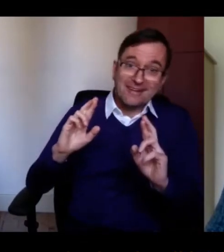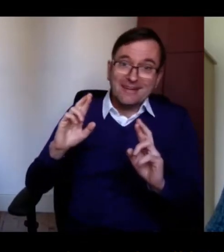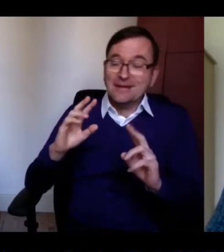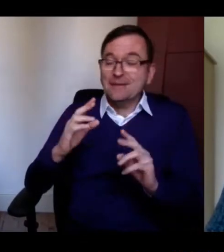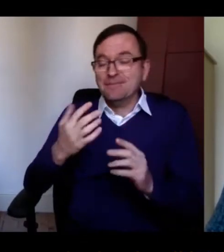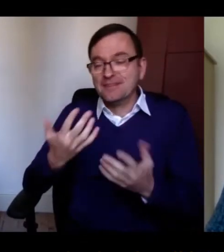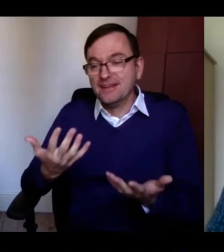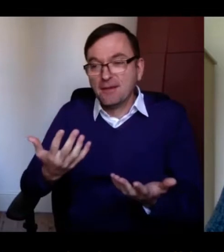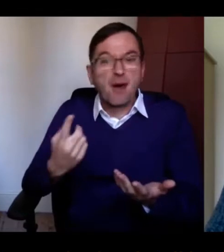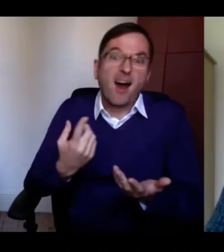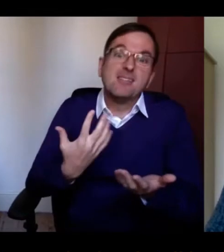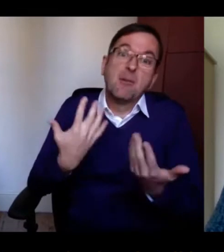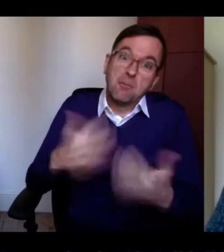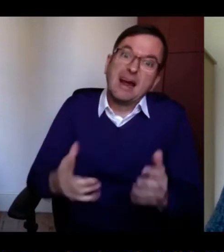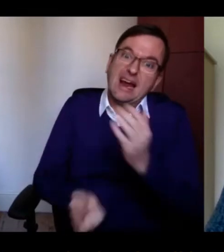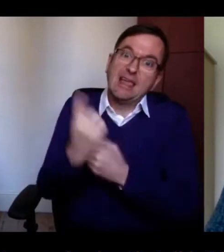And we were hoping that didn't happen.